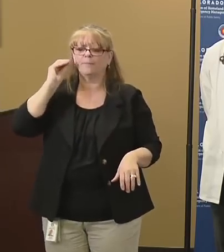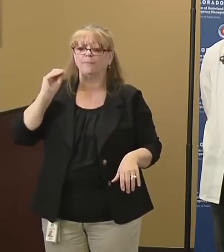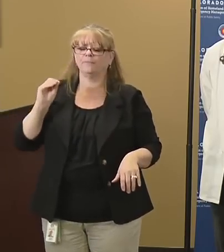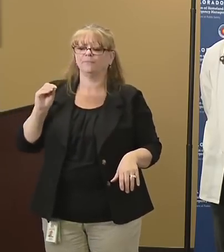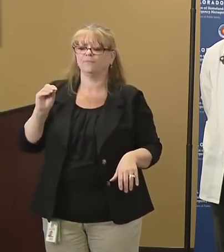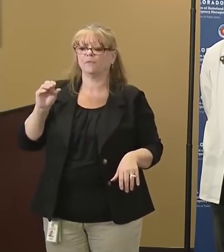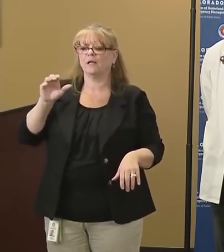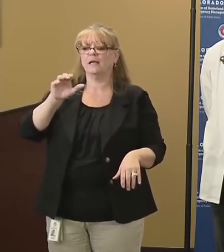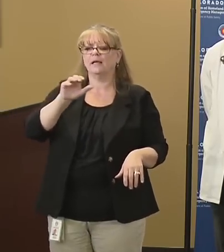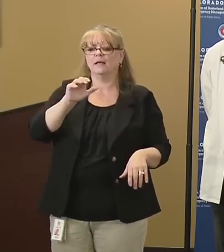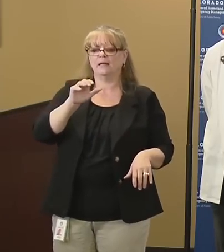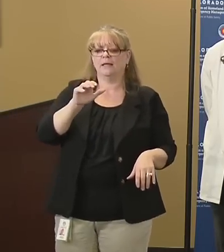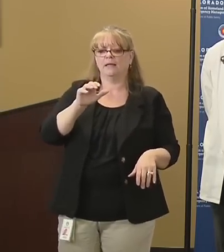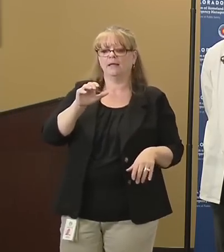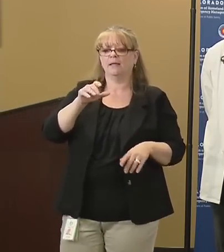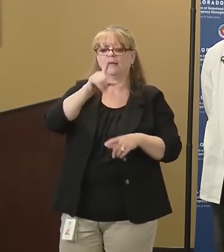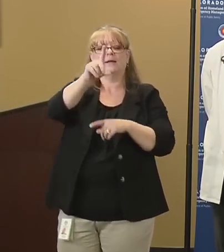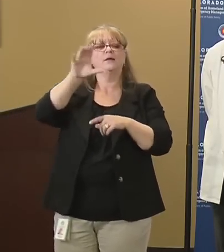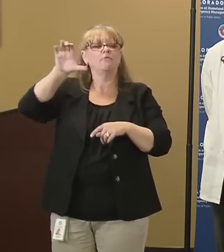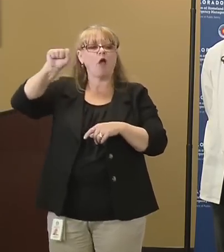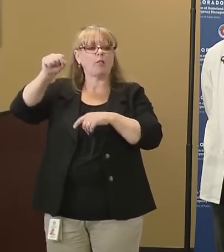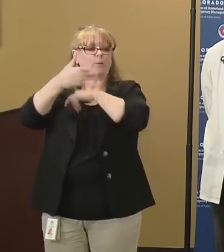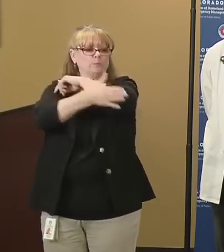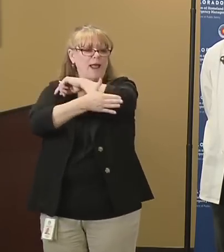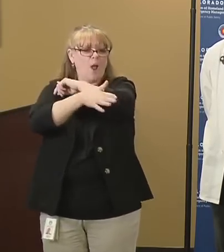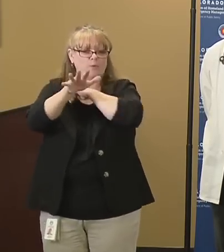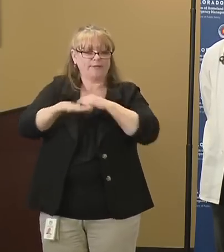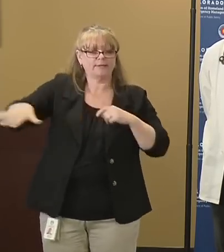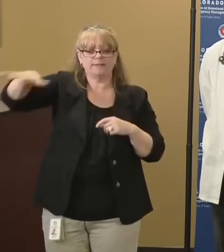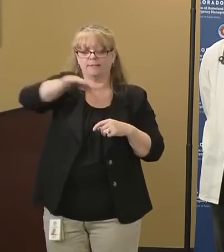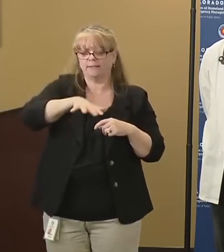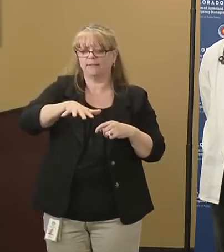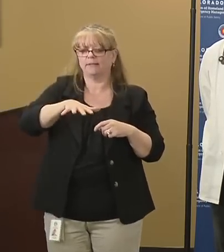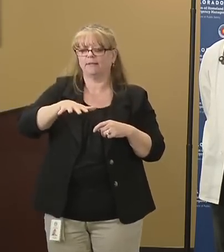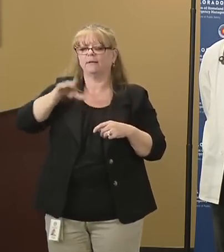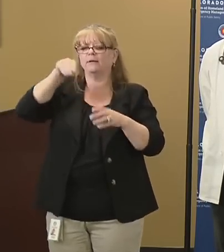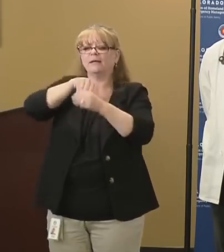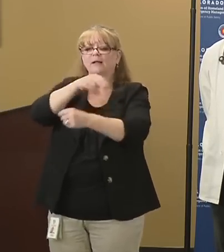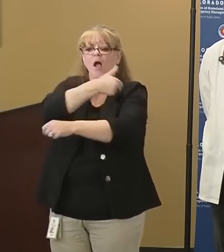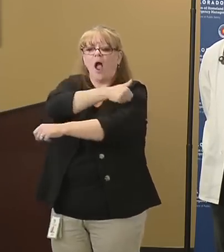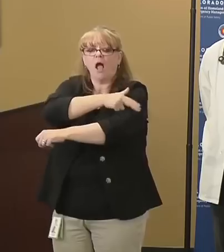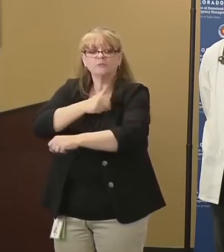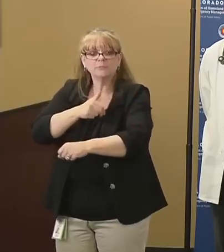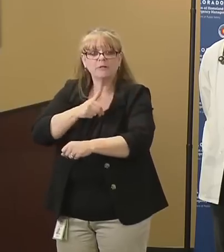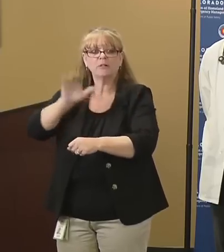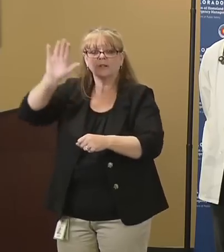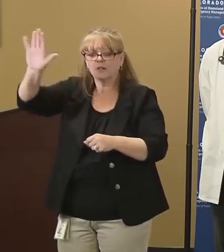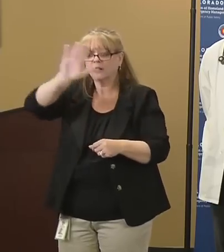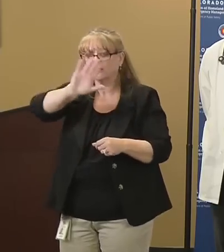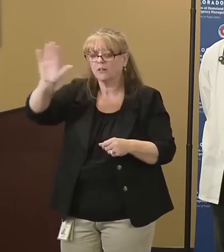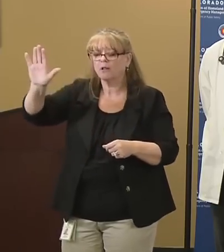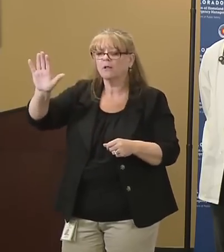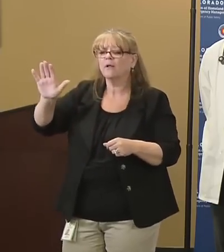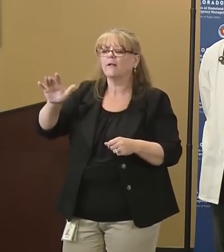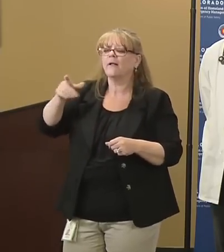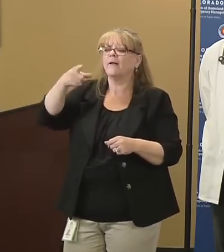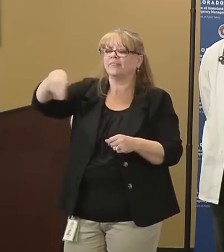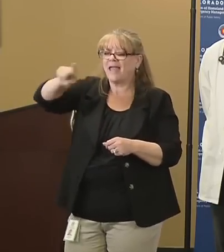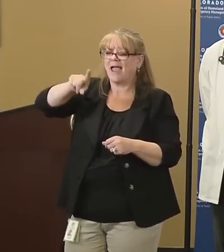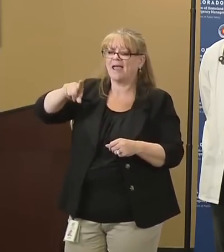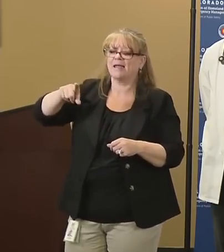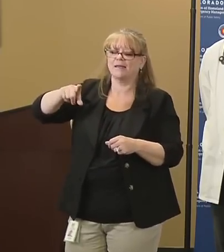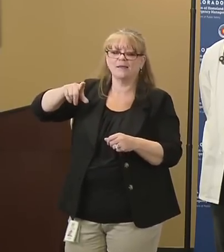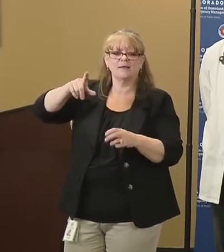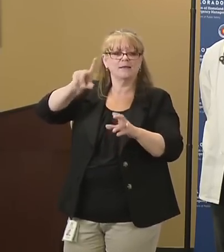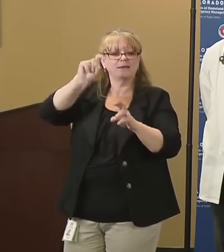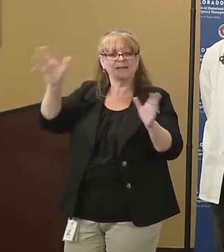reduce the hospitalization rate, the incidence rate, that people do their best to be able to stay at home unless absolutely necessary, just as they